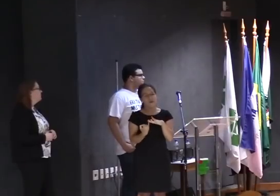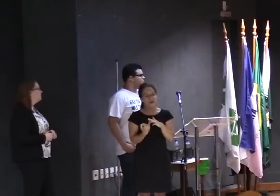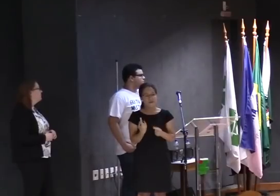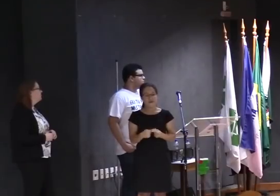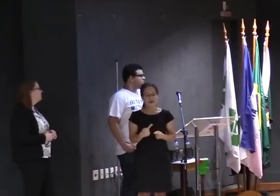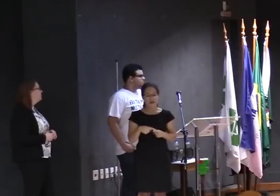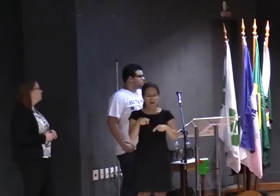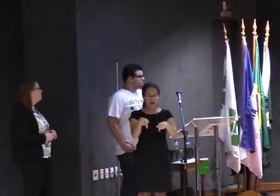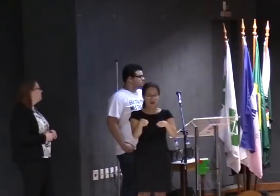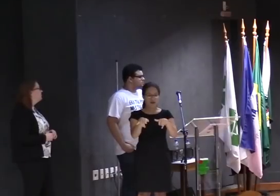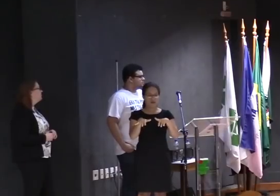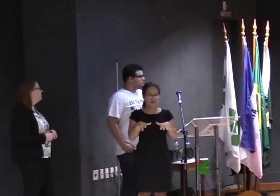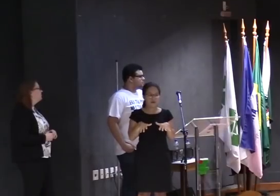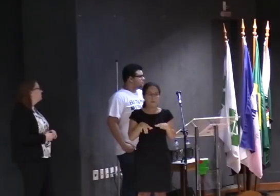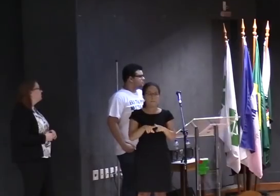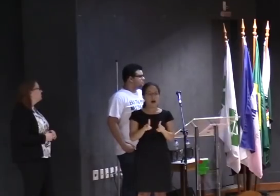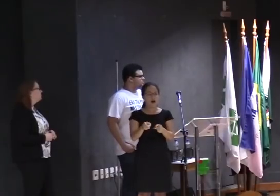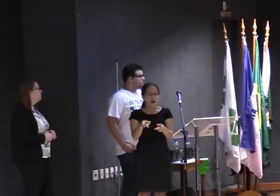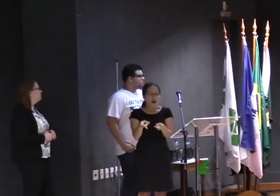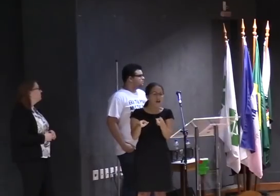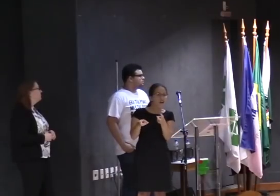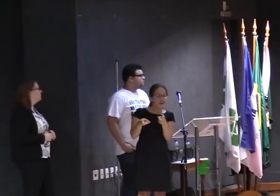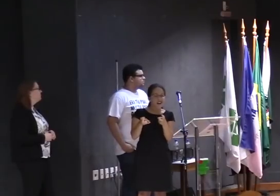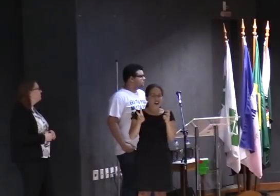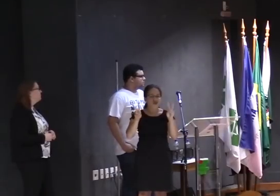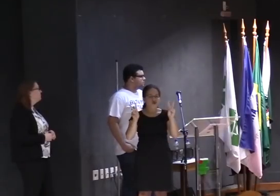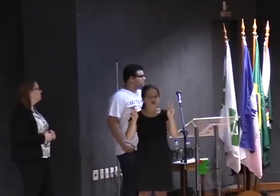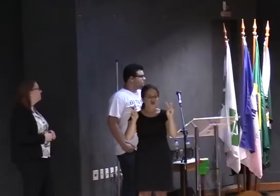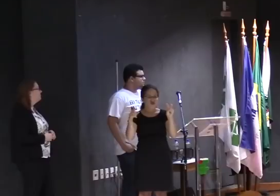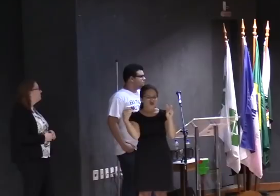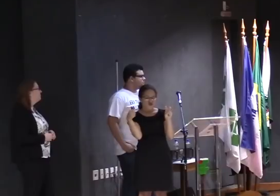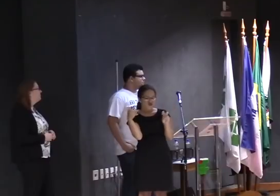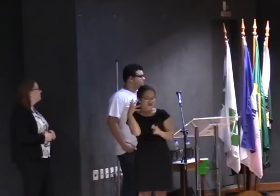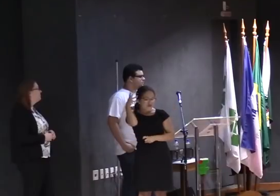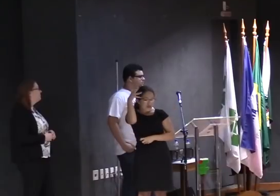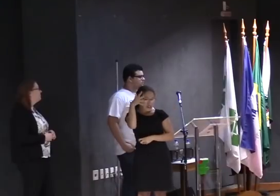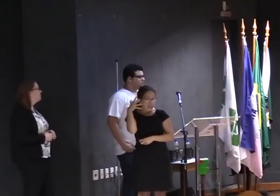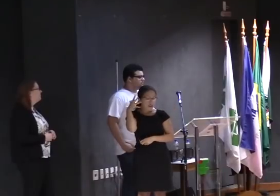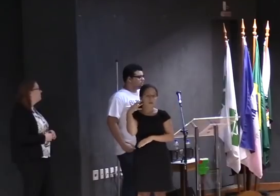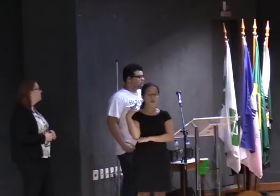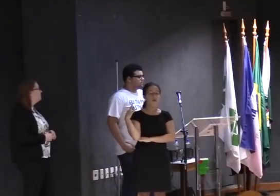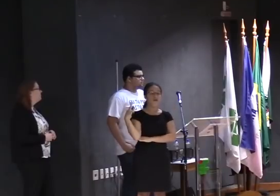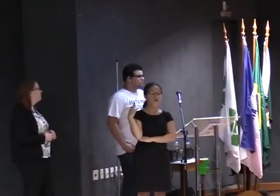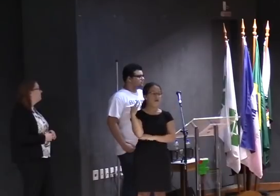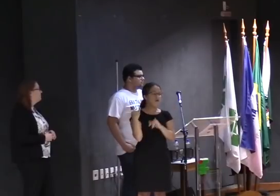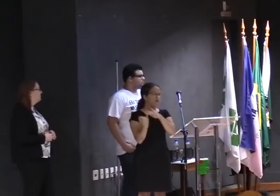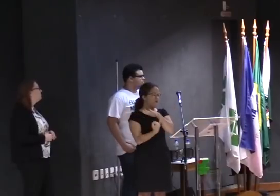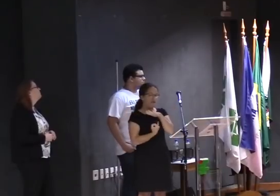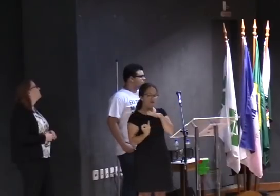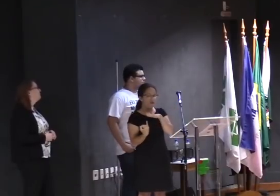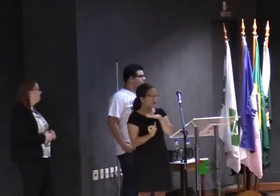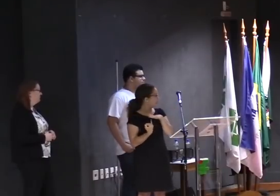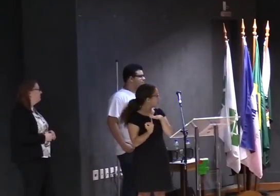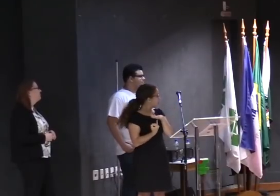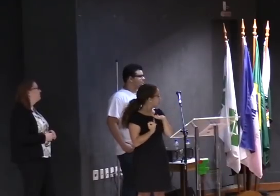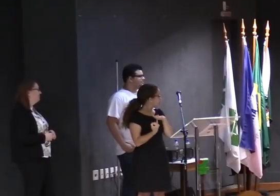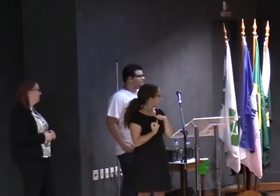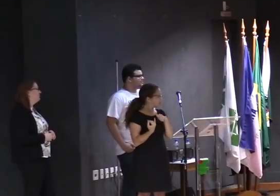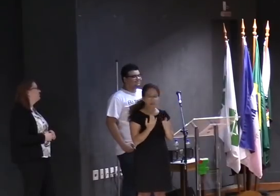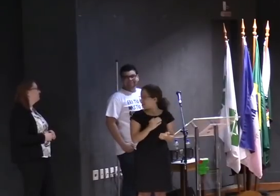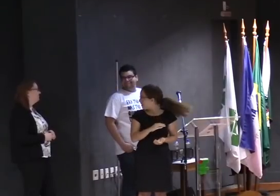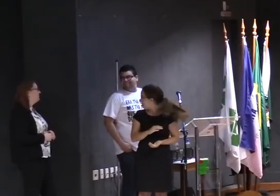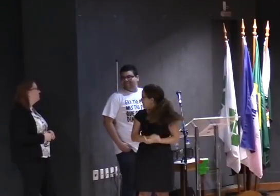gente estar no auditório, mas vocês vão percebendo pelo próprio assunto até da palestra, é bem informal. It's a very informal way, isn't it,